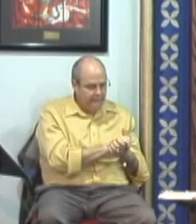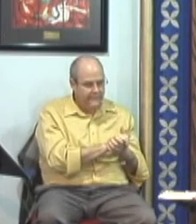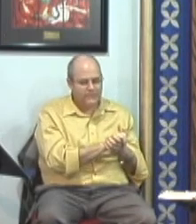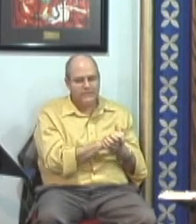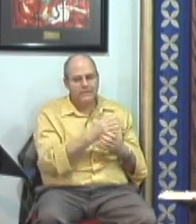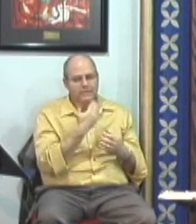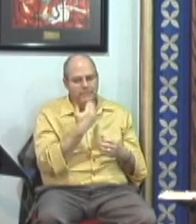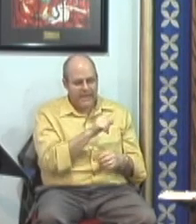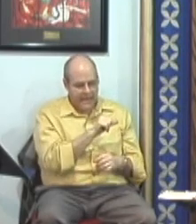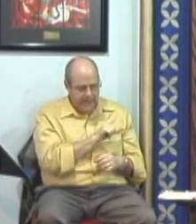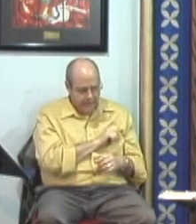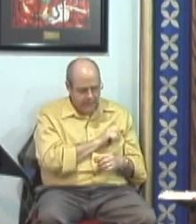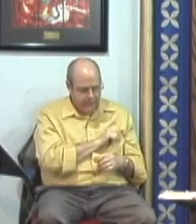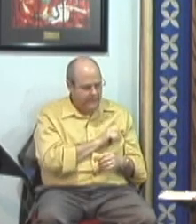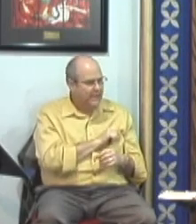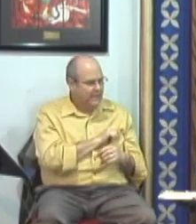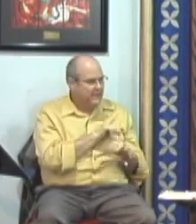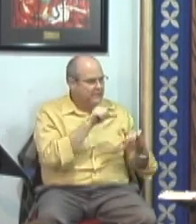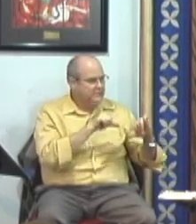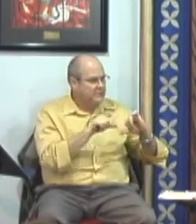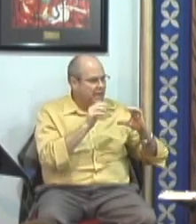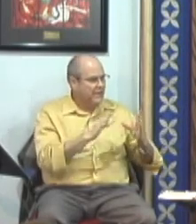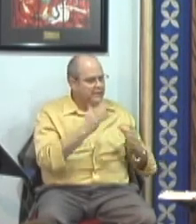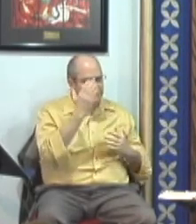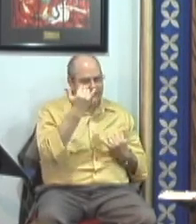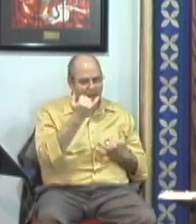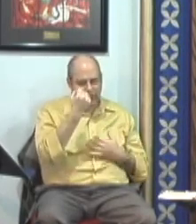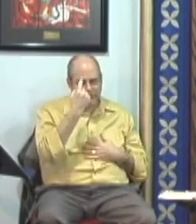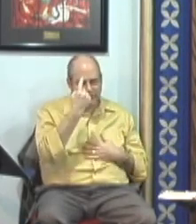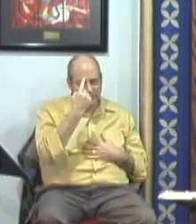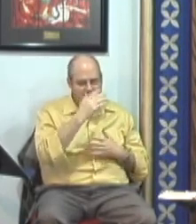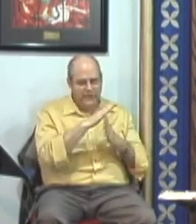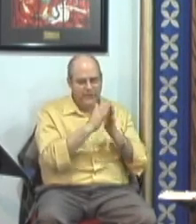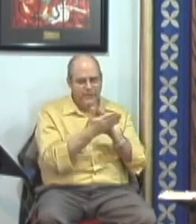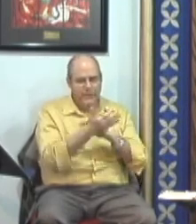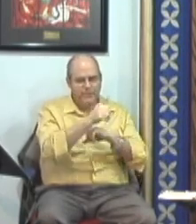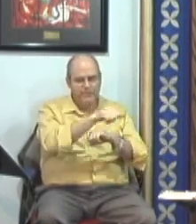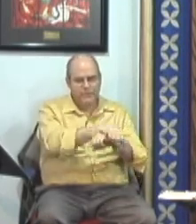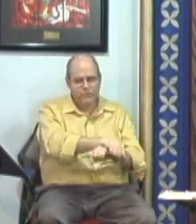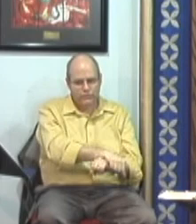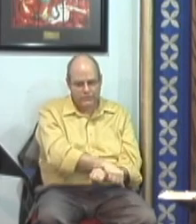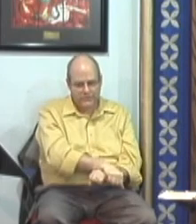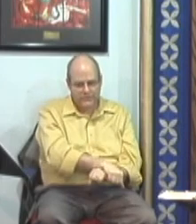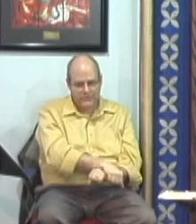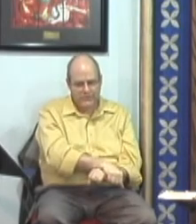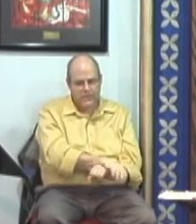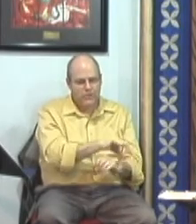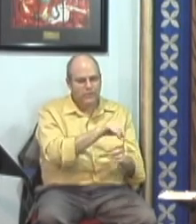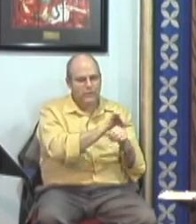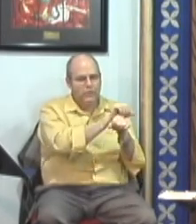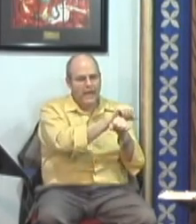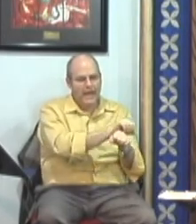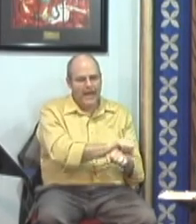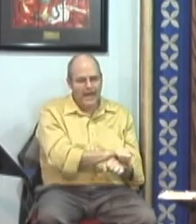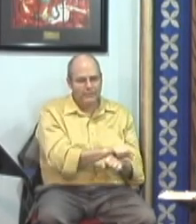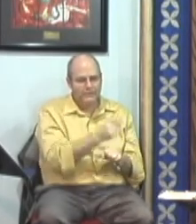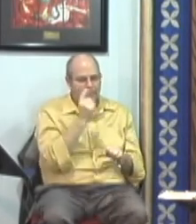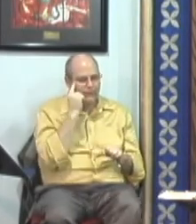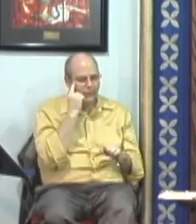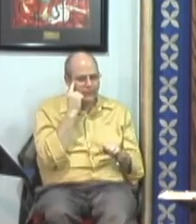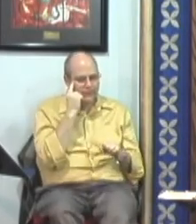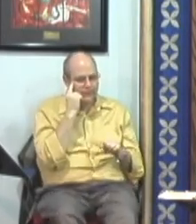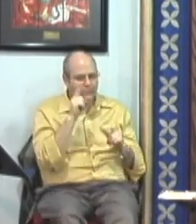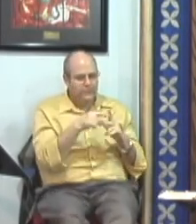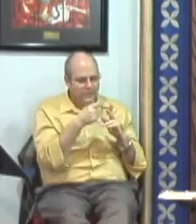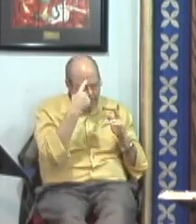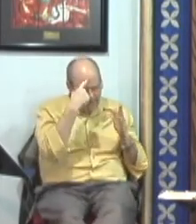ungodly attitudes, what the scientists now understand is that they become habitual. We get into habits of thought. We start thinking